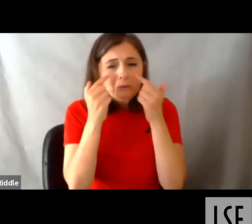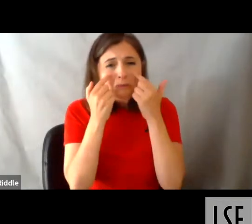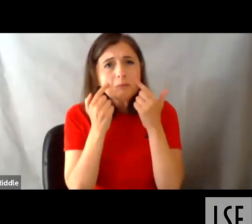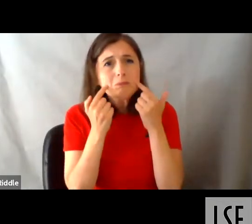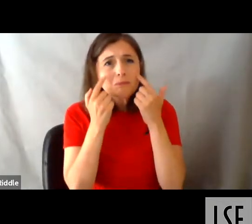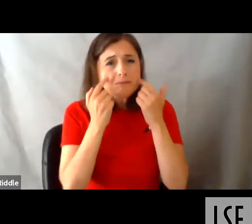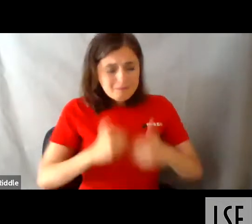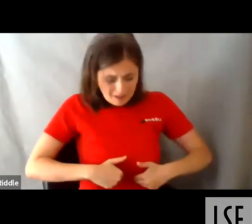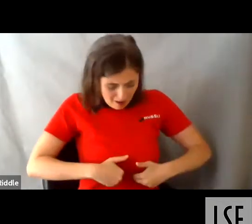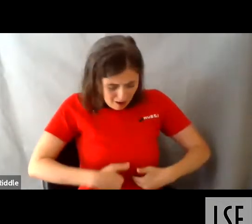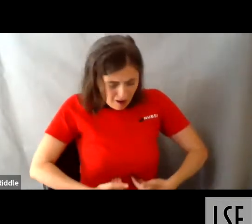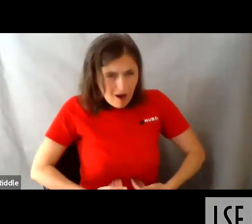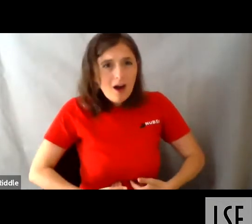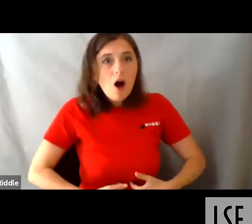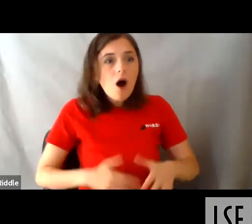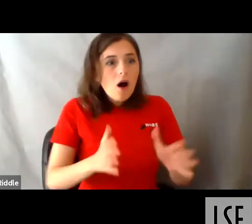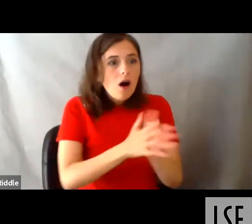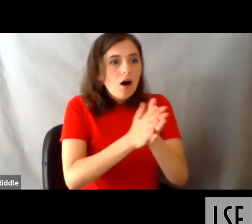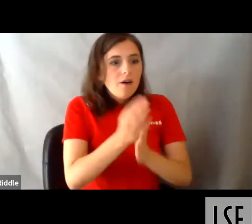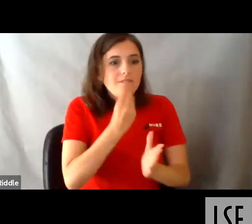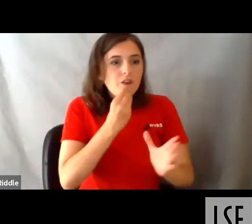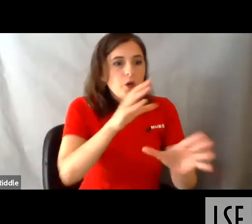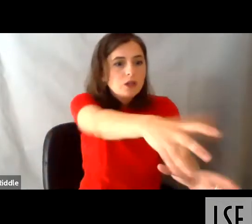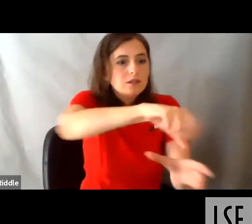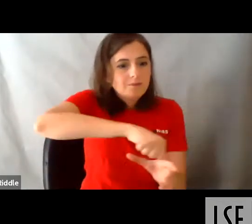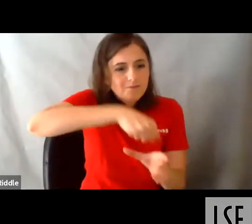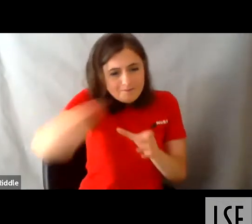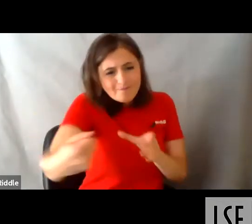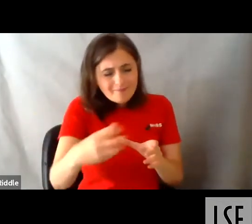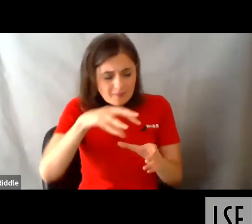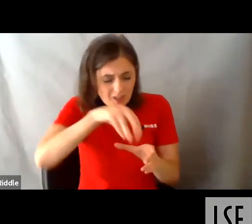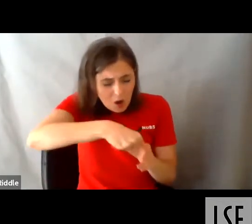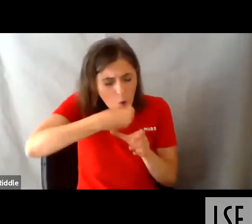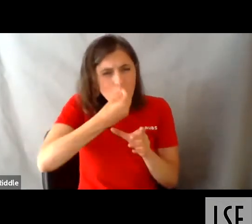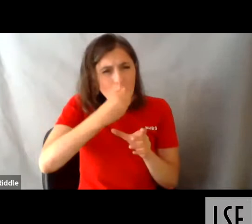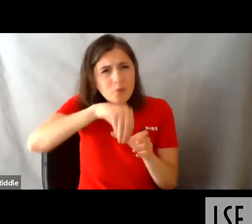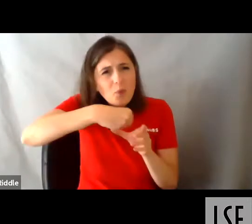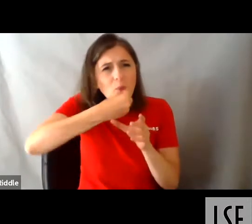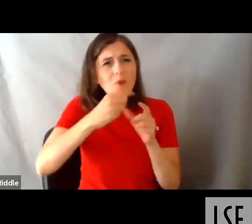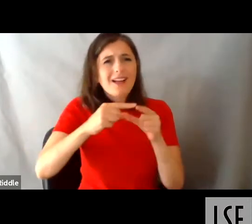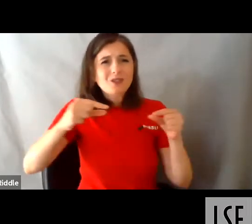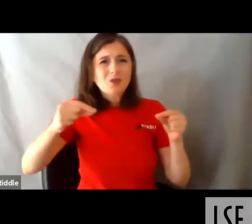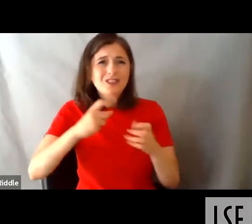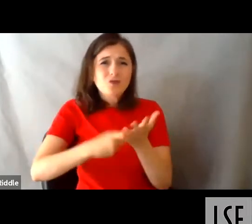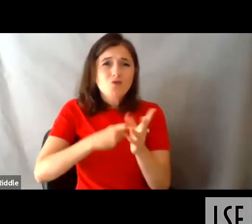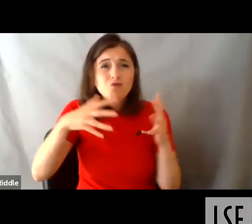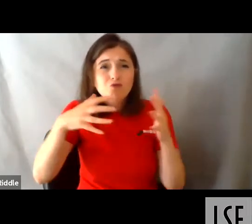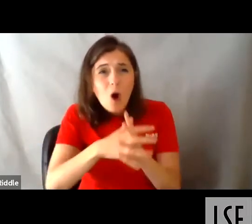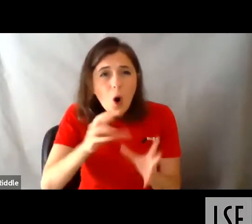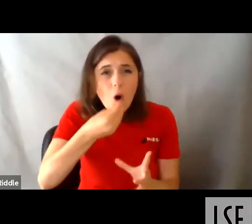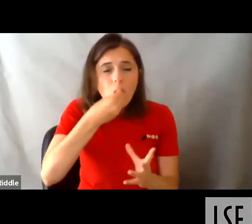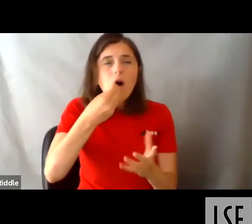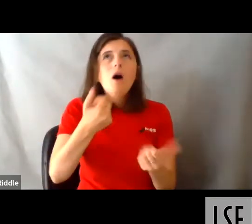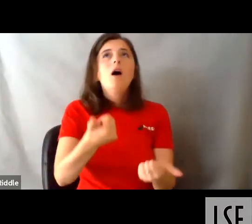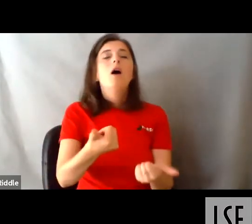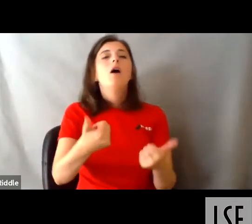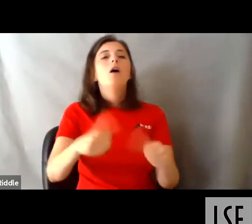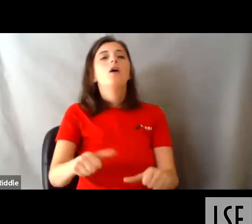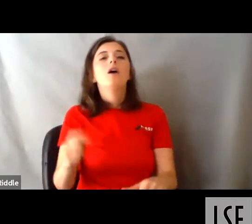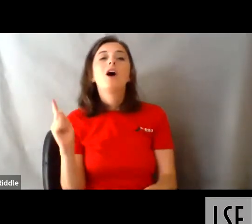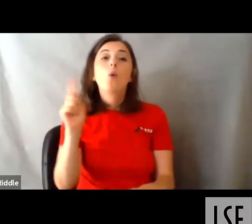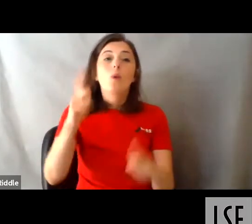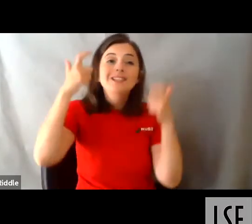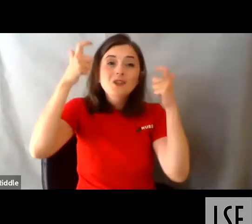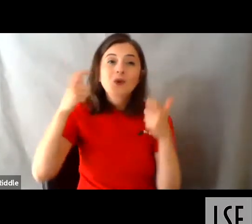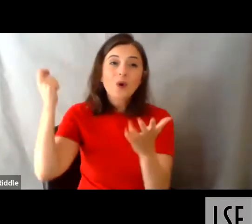so hungry I grabbed the first thing I saw. Sobbing, I ate those sausages raw. But I finally went to appeal